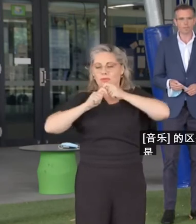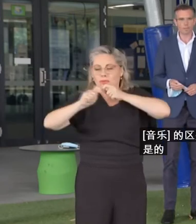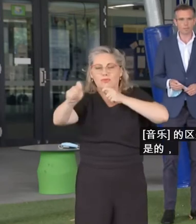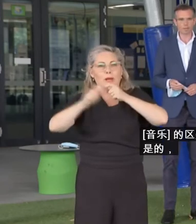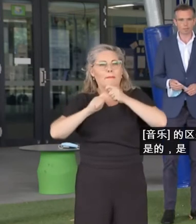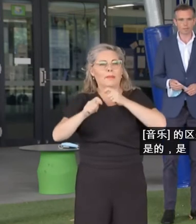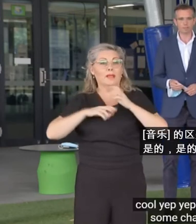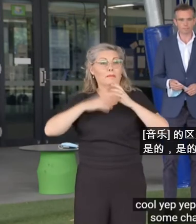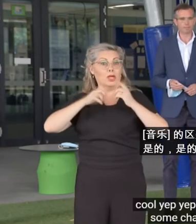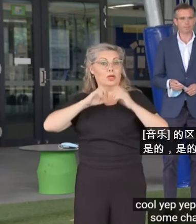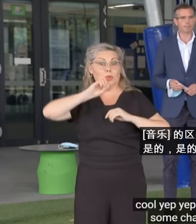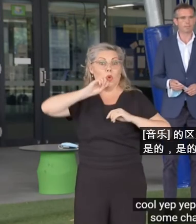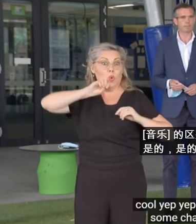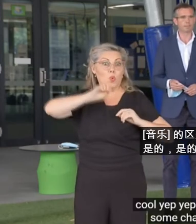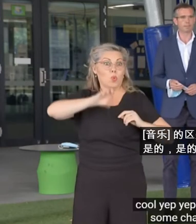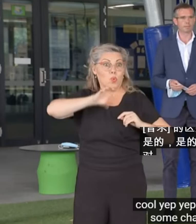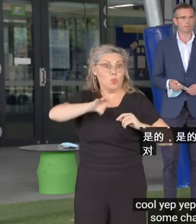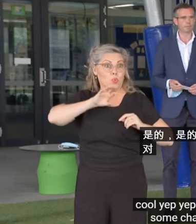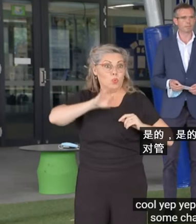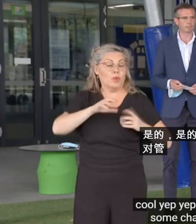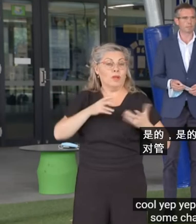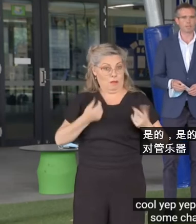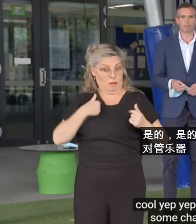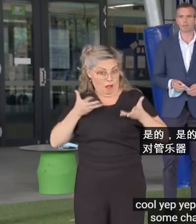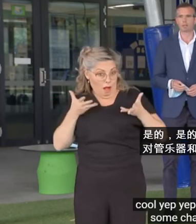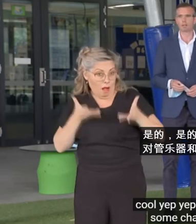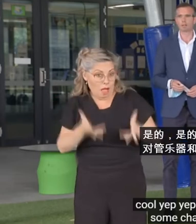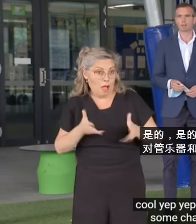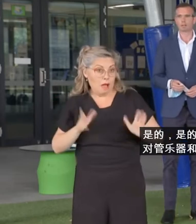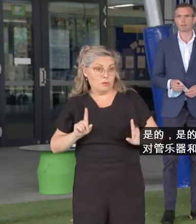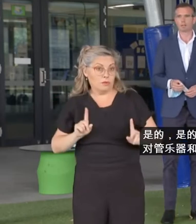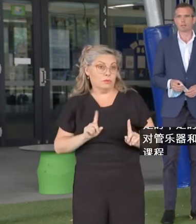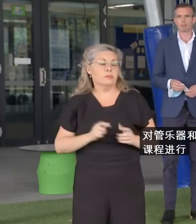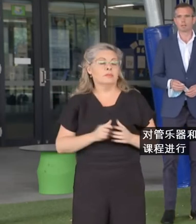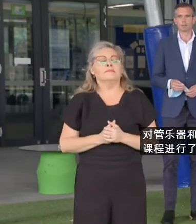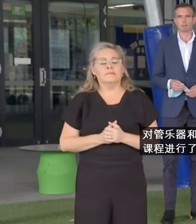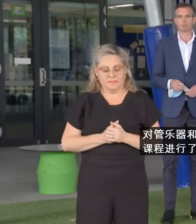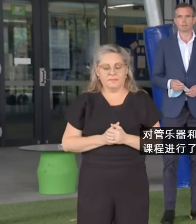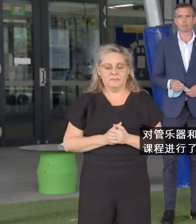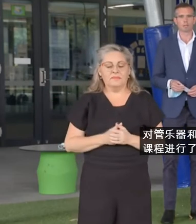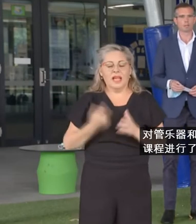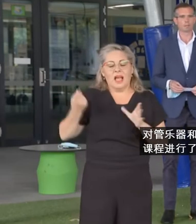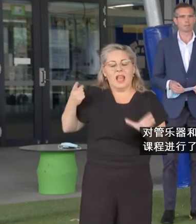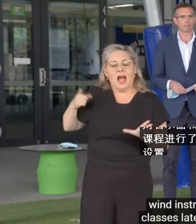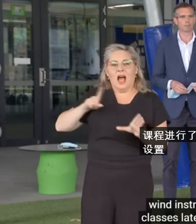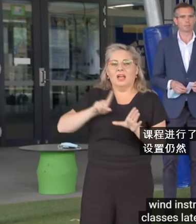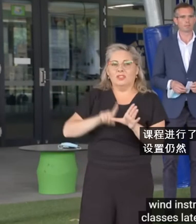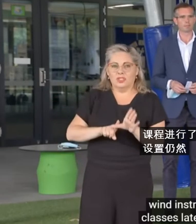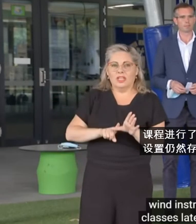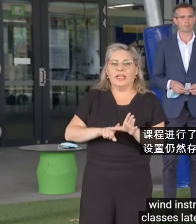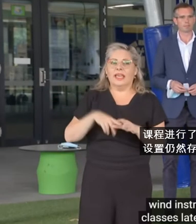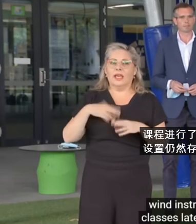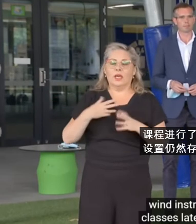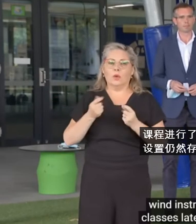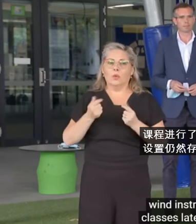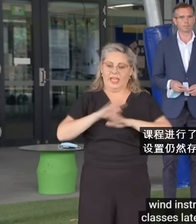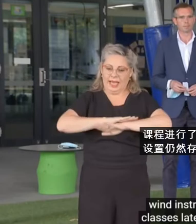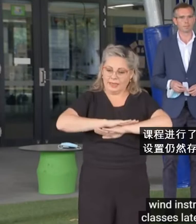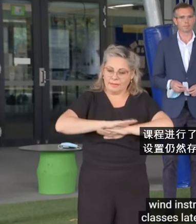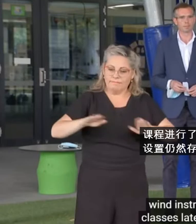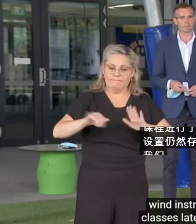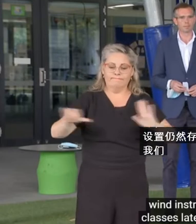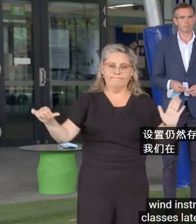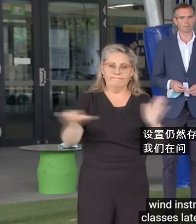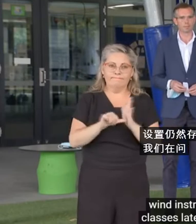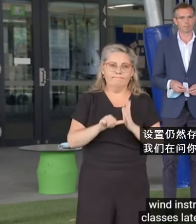now? Yes. Yeah, so we made some changes in relation to wind instruments and music classes late last year, and those settings remain in place.